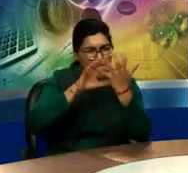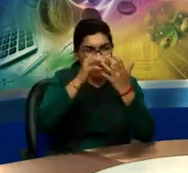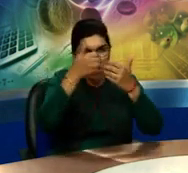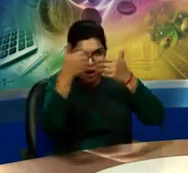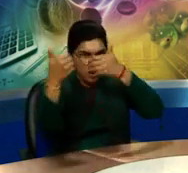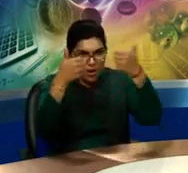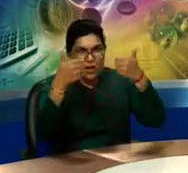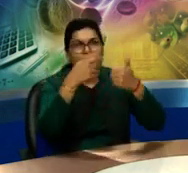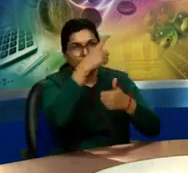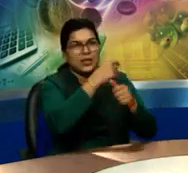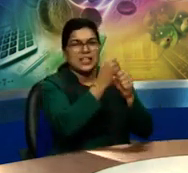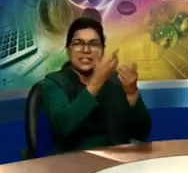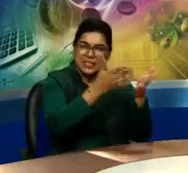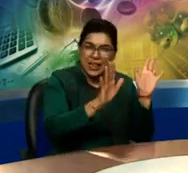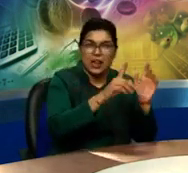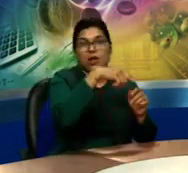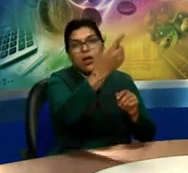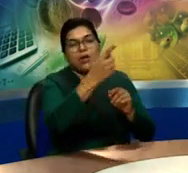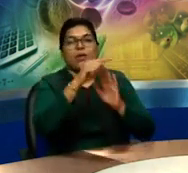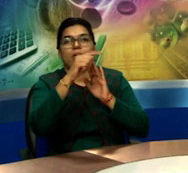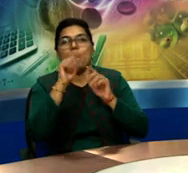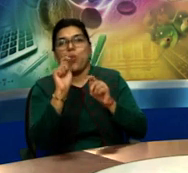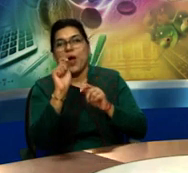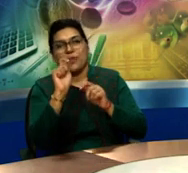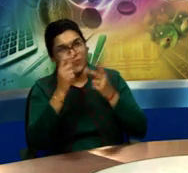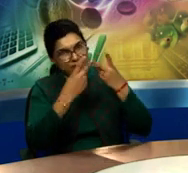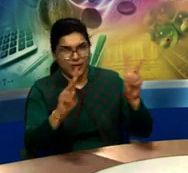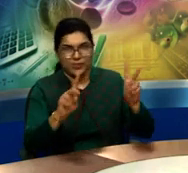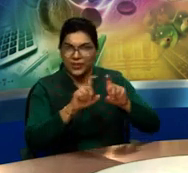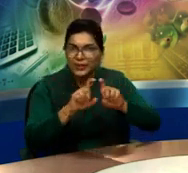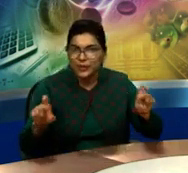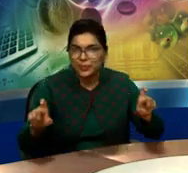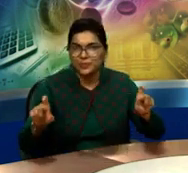and some are work ethics. So we should be aware that these are 2 separate ethics.